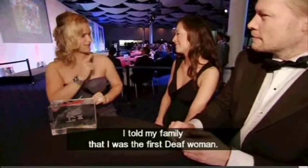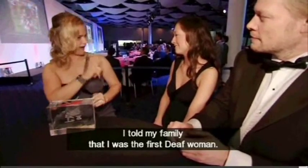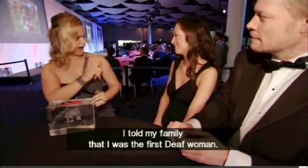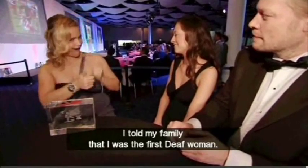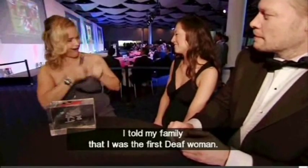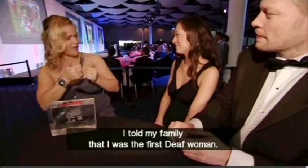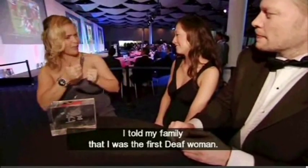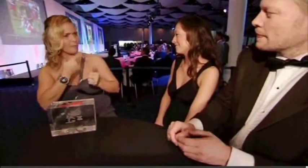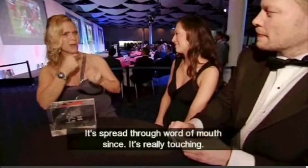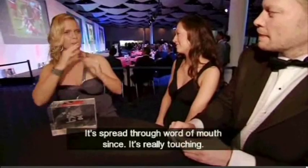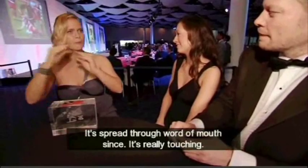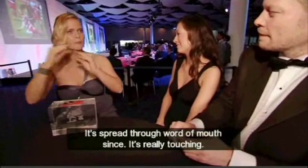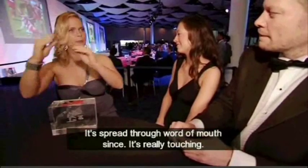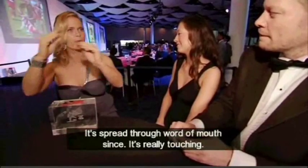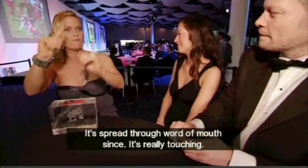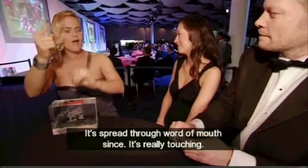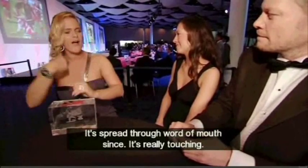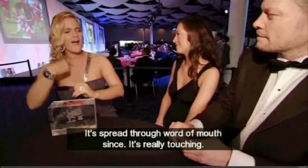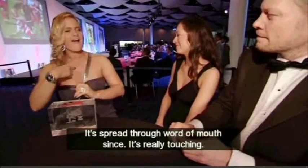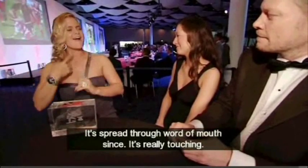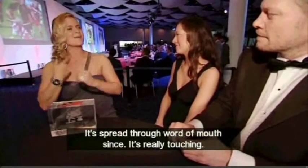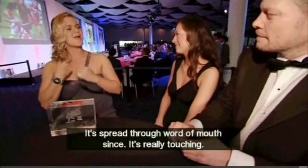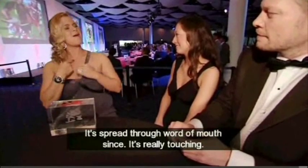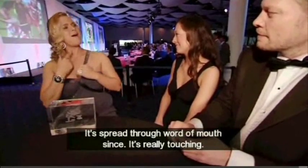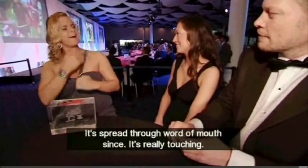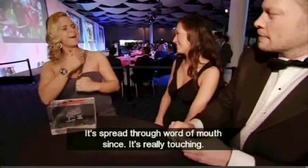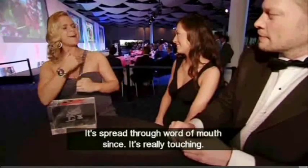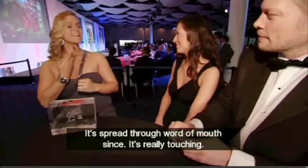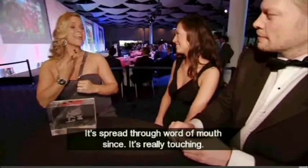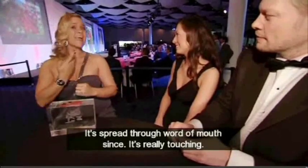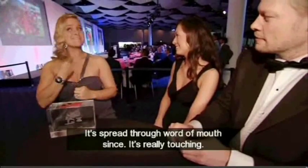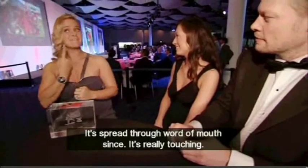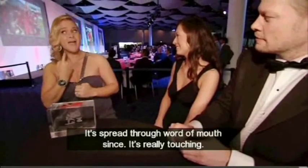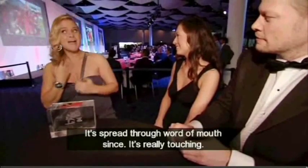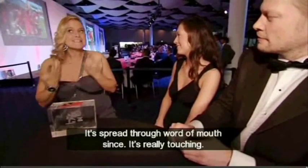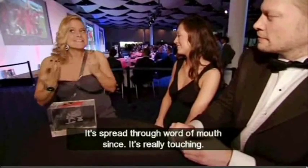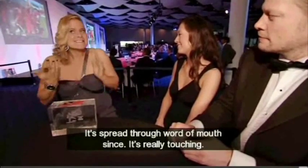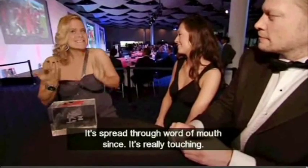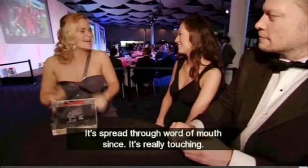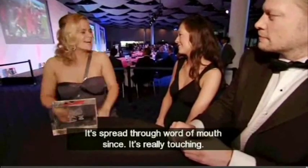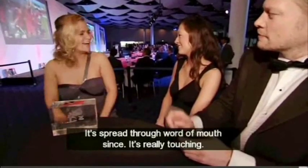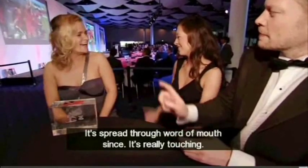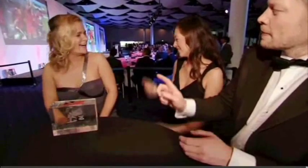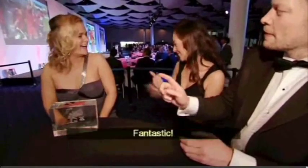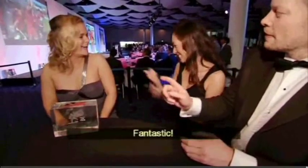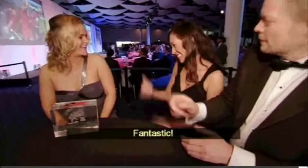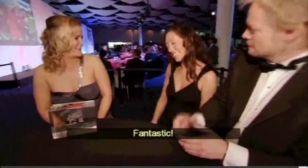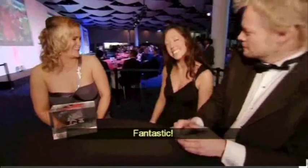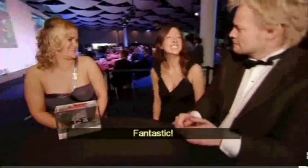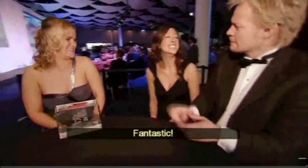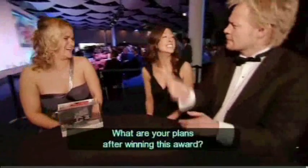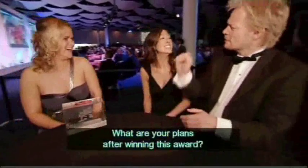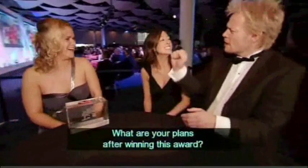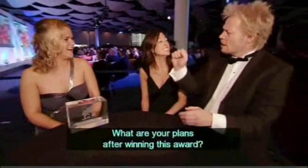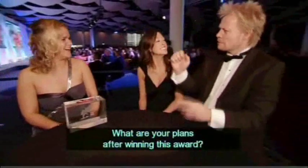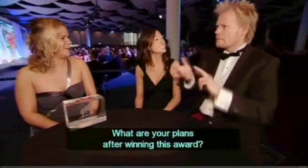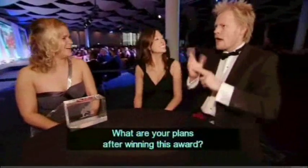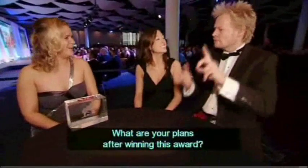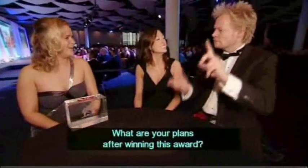woman. It's spread through word of mouth since, and it's really touching. Fantastic. What's your plans